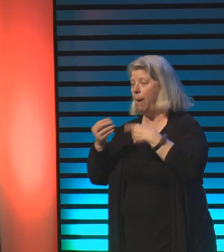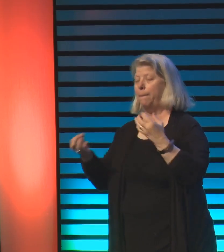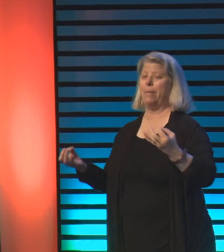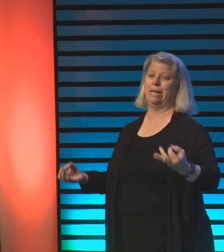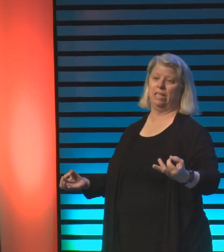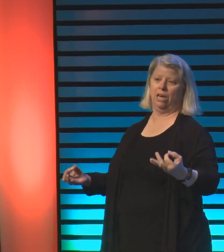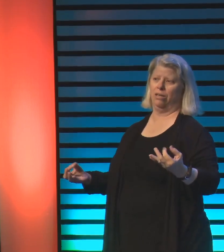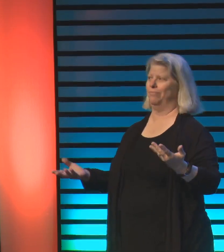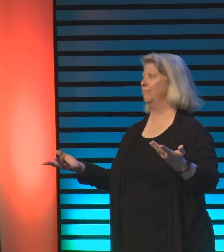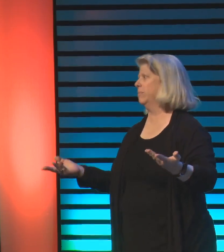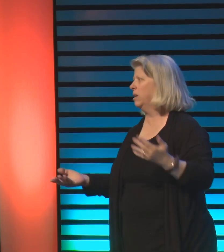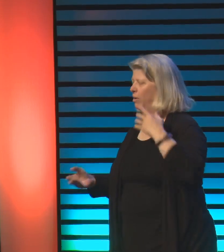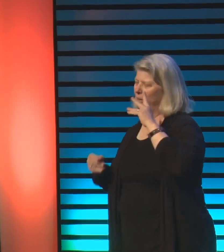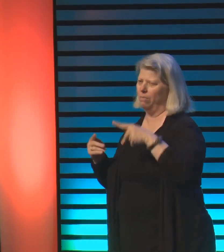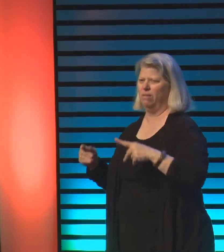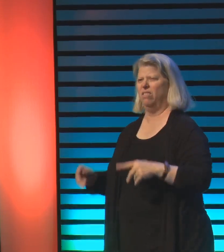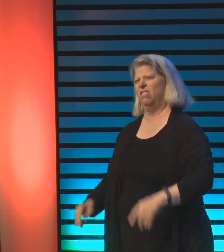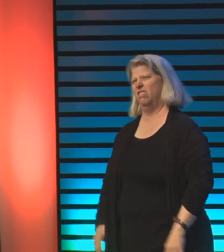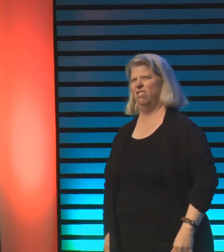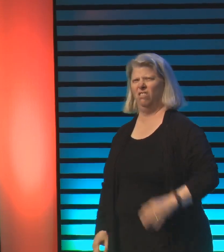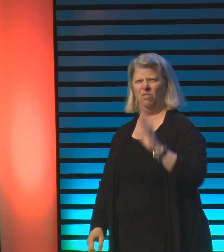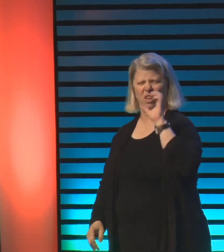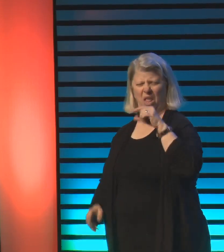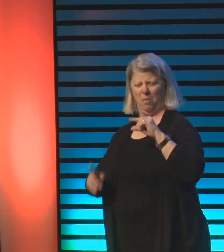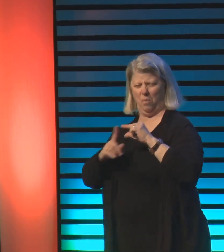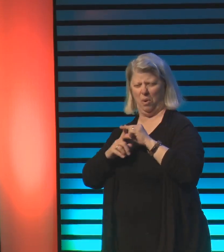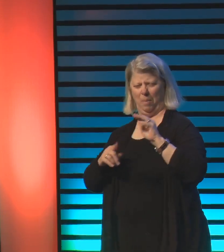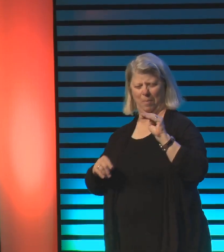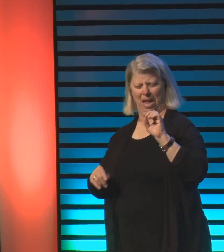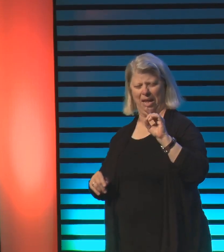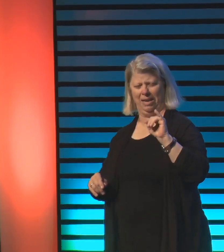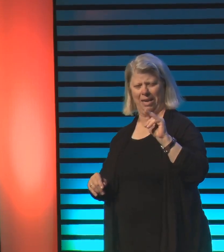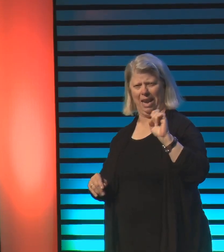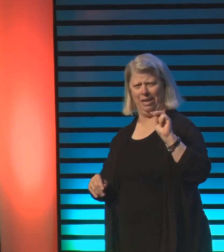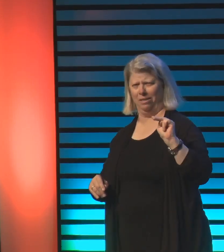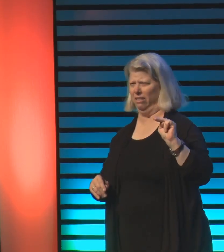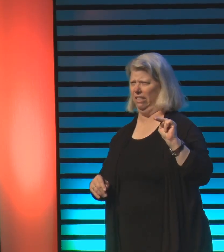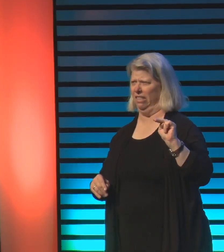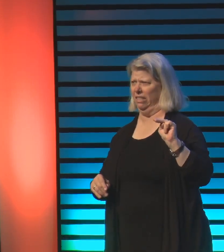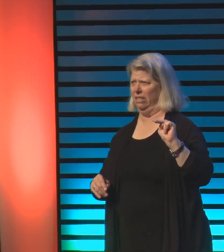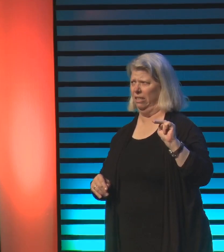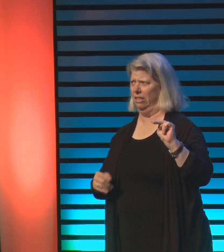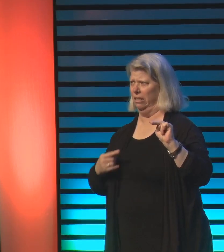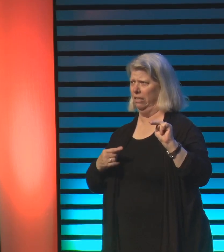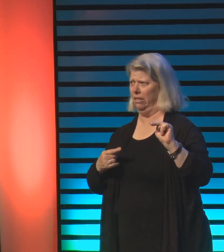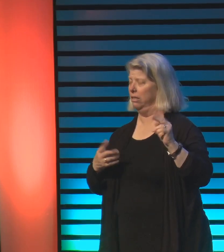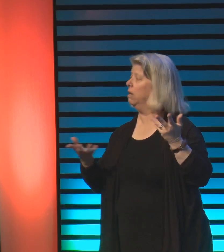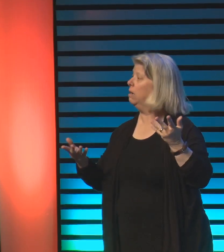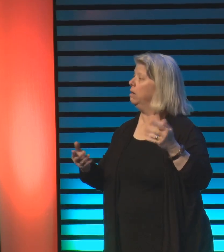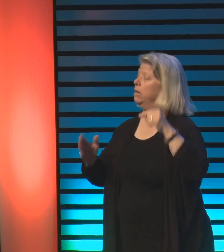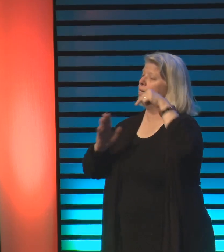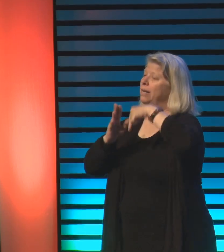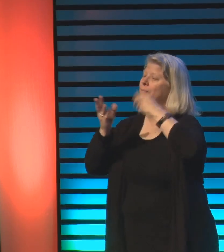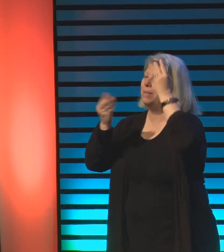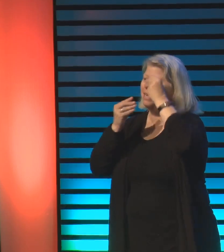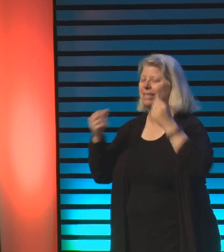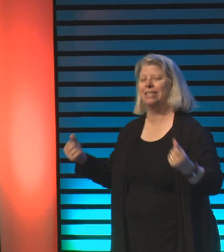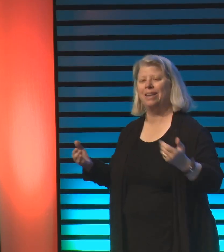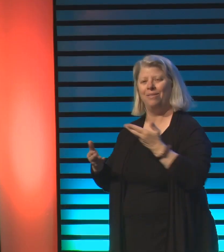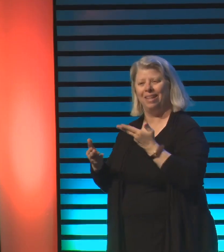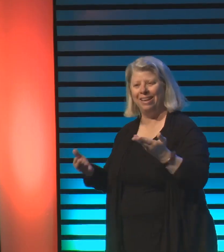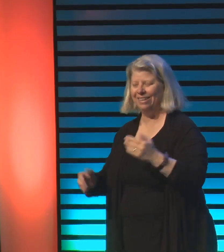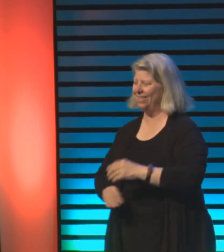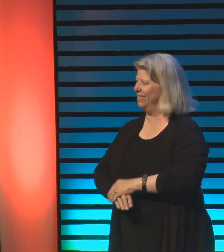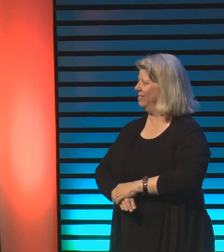meditation. Oh, I know some people get really weirded out by that word. Deep thinking, it's a scary thing, I